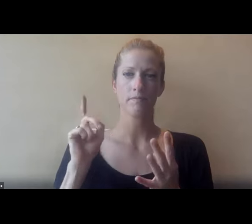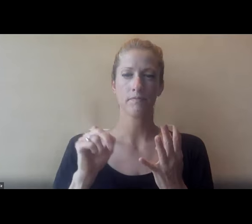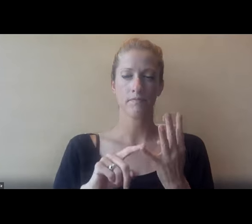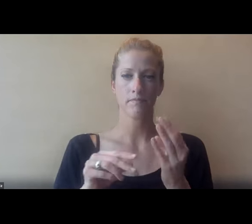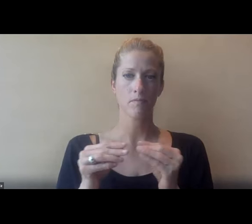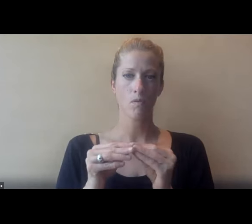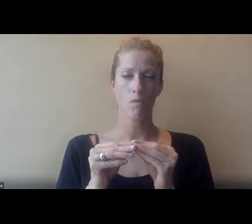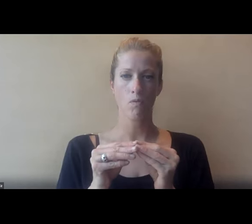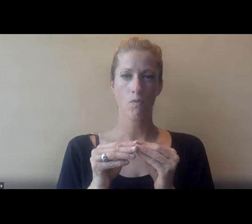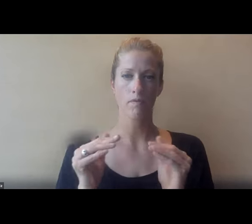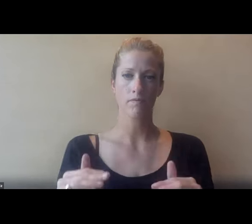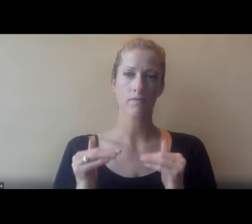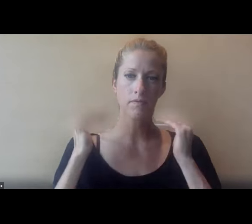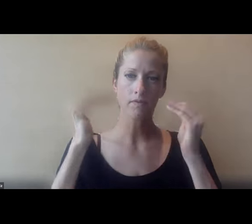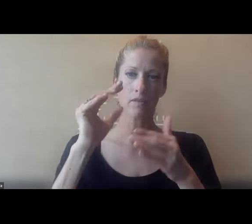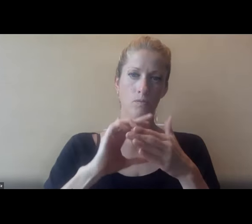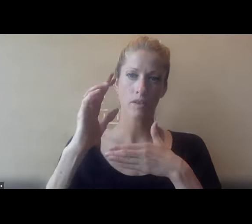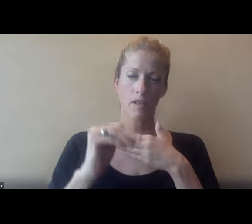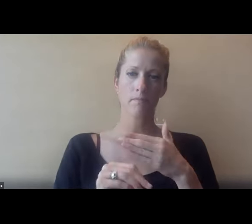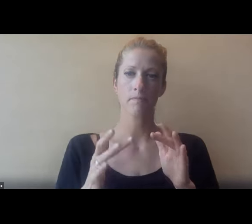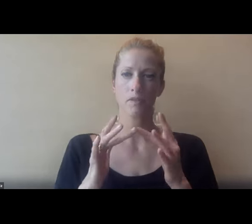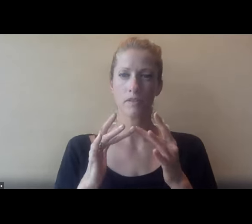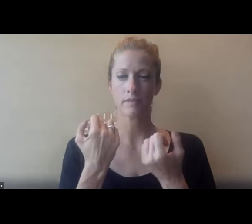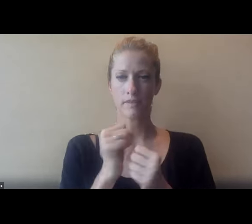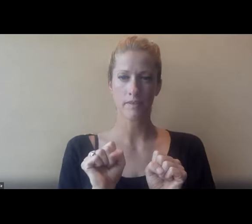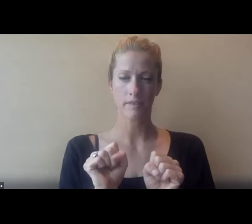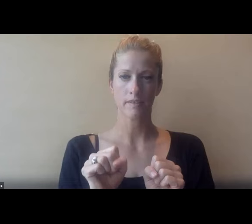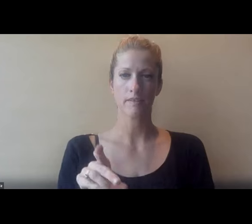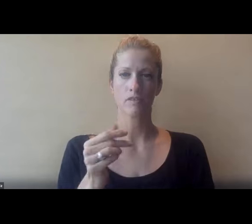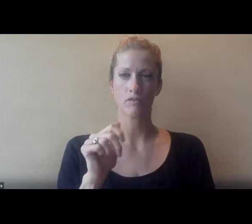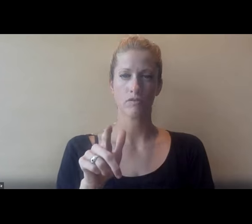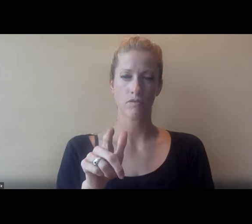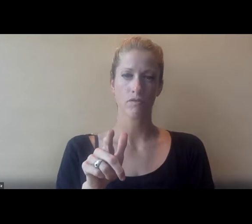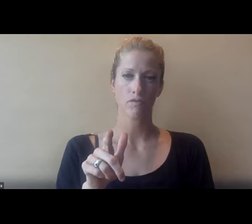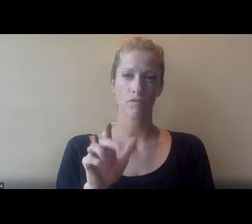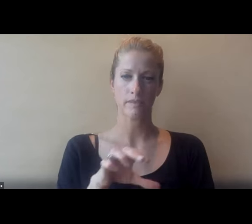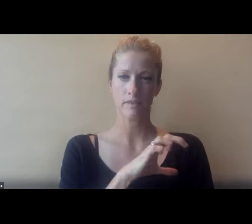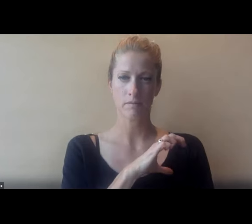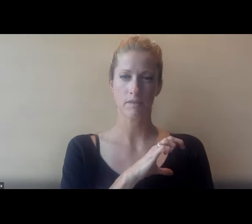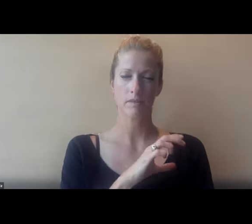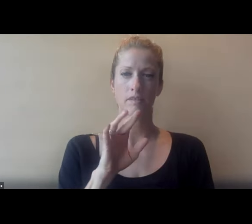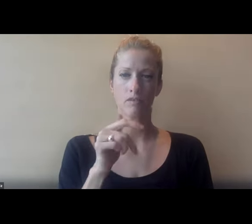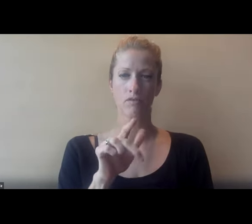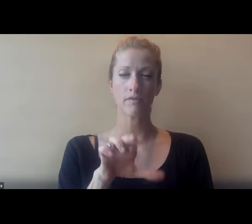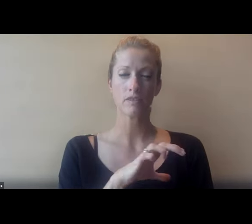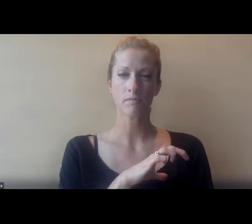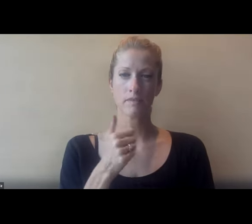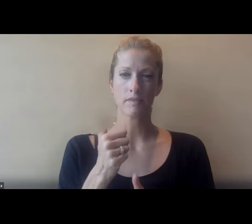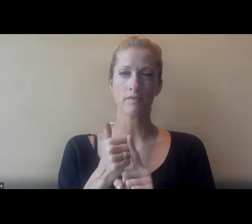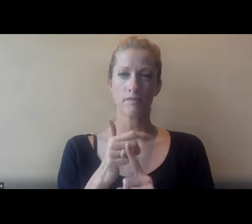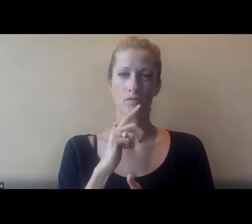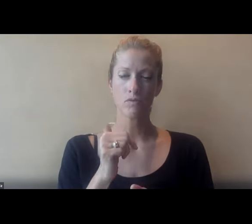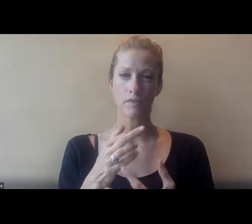advanced curriculum goes into internet safety and digital citizenship. Digital citizenship